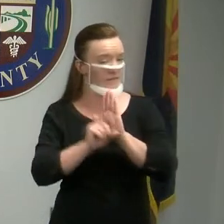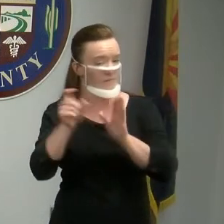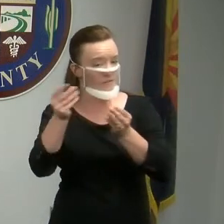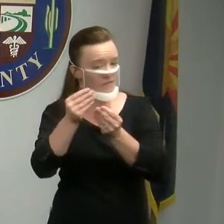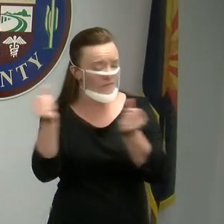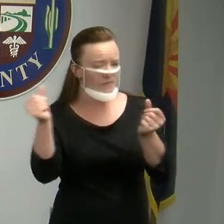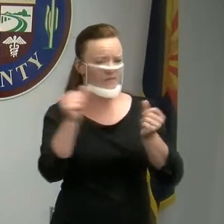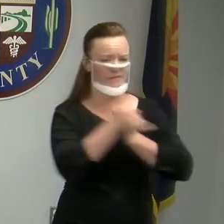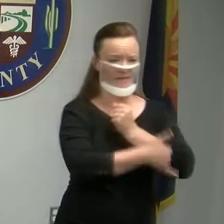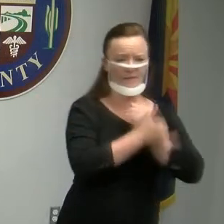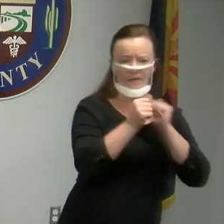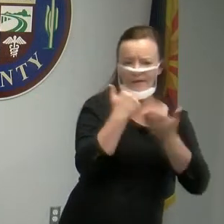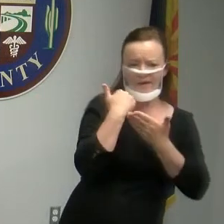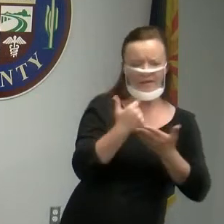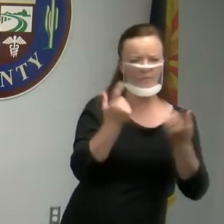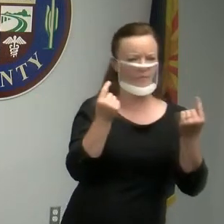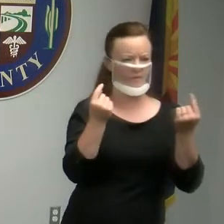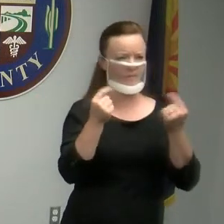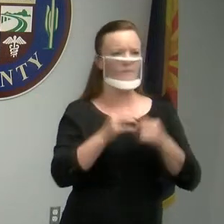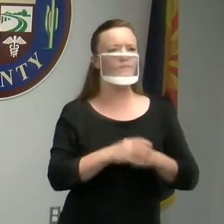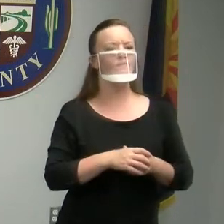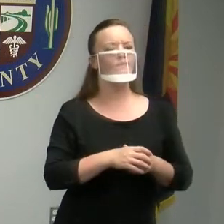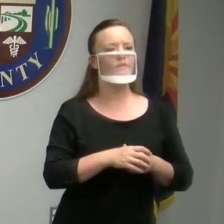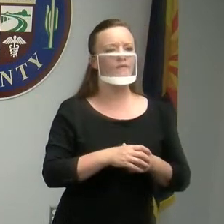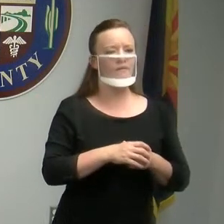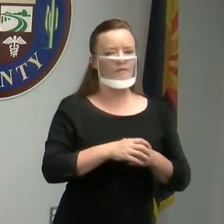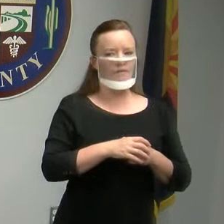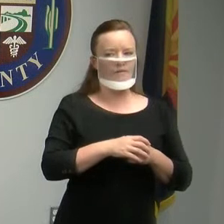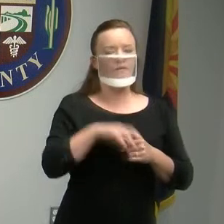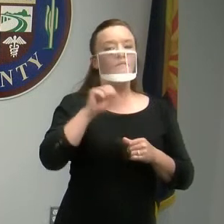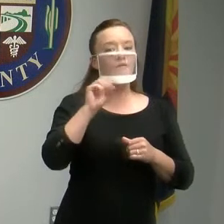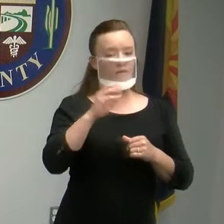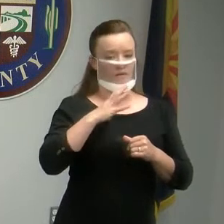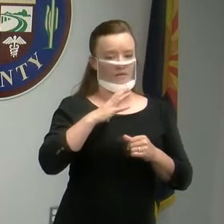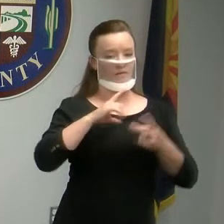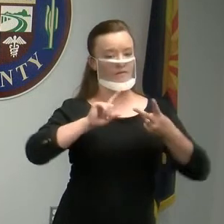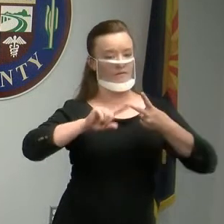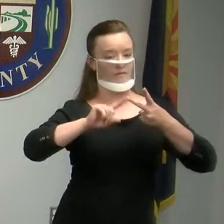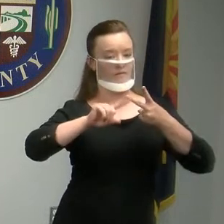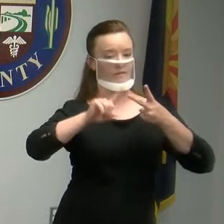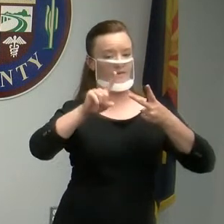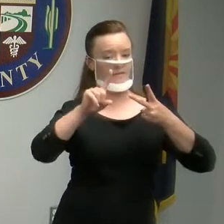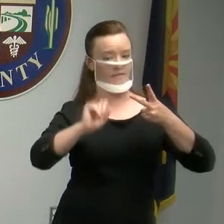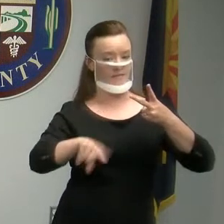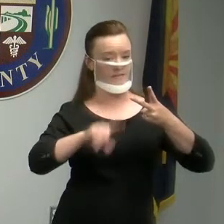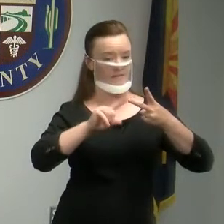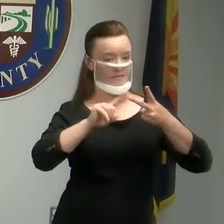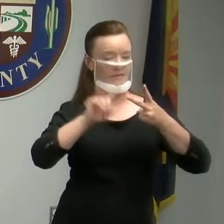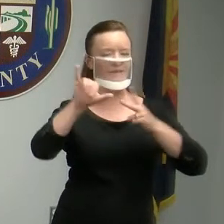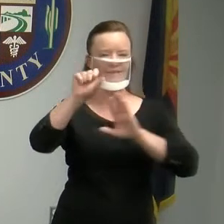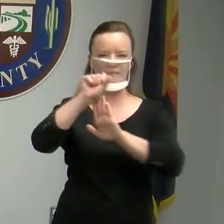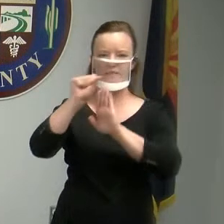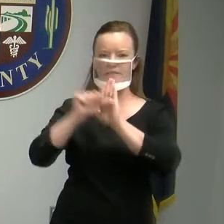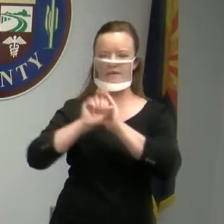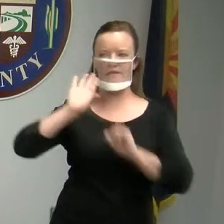So, unless I'm corrected, the testing function is a state